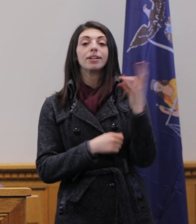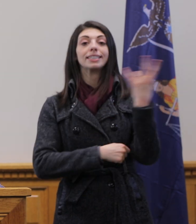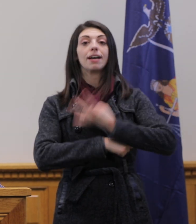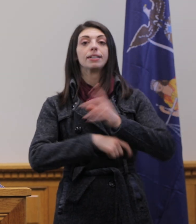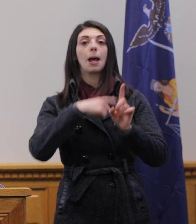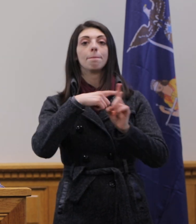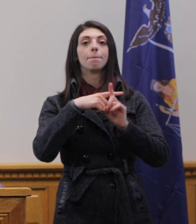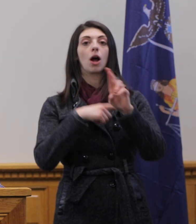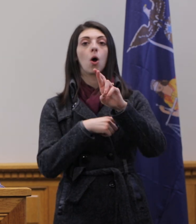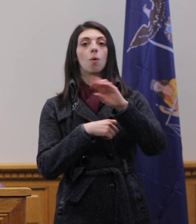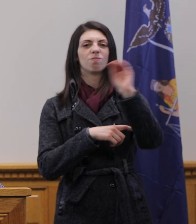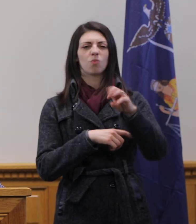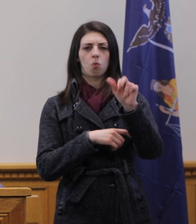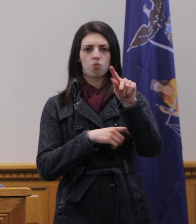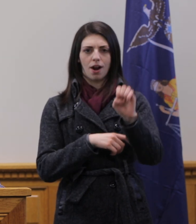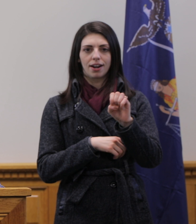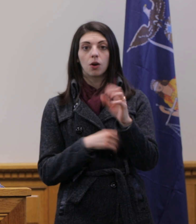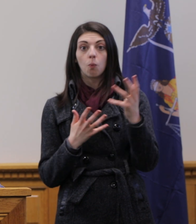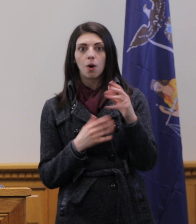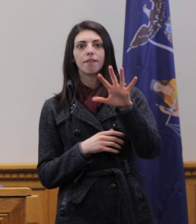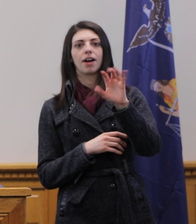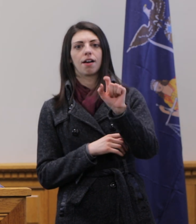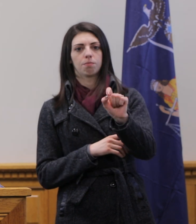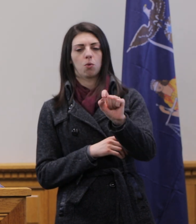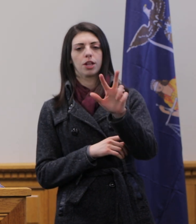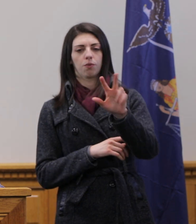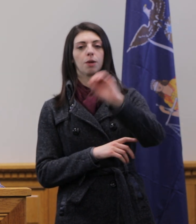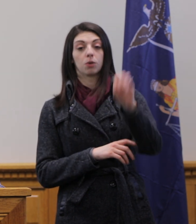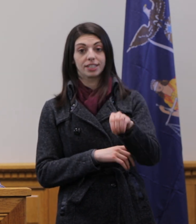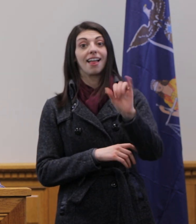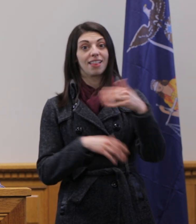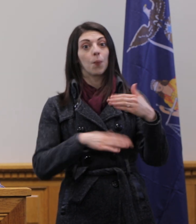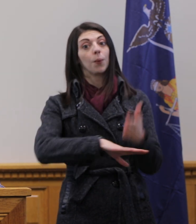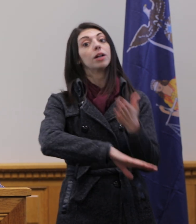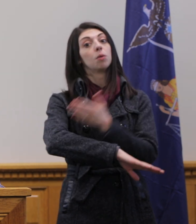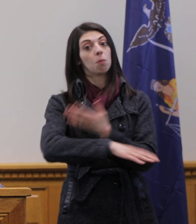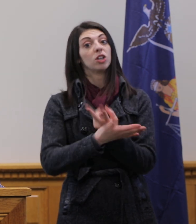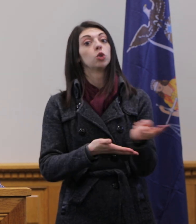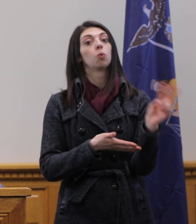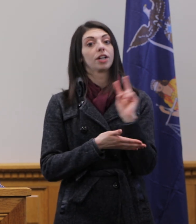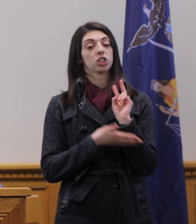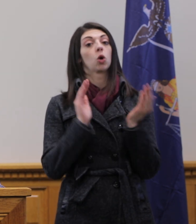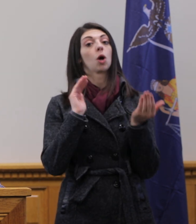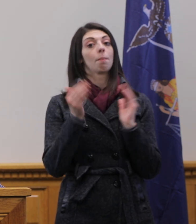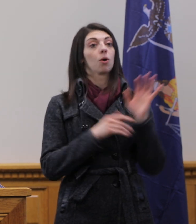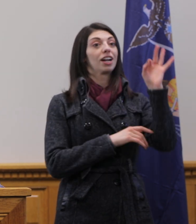rate was down to 5.3%. That's a big improvement over where we were just 2 weeks ago